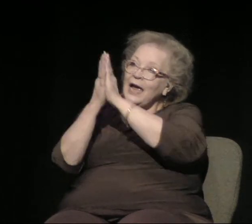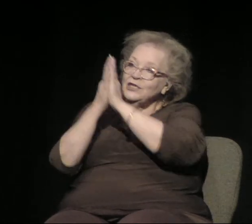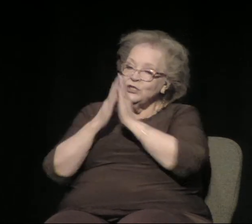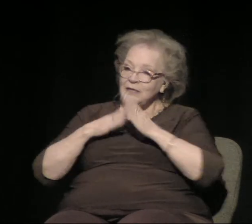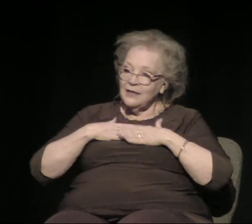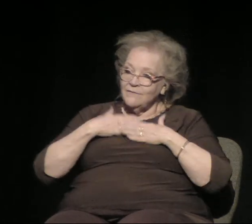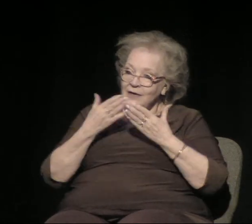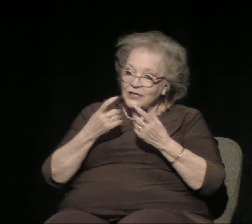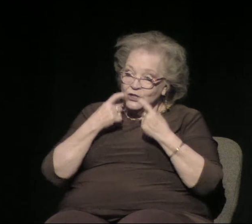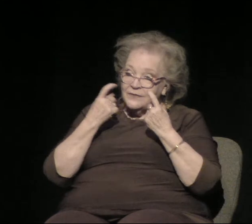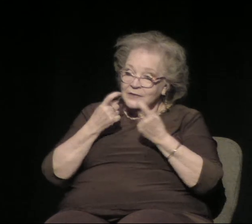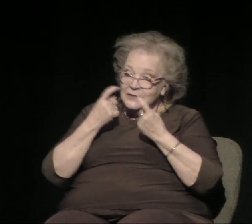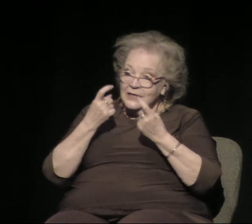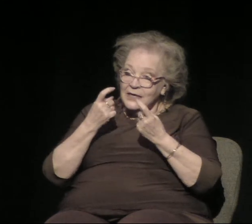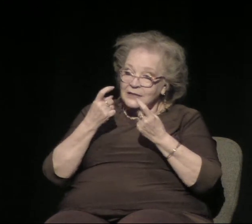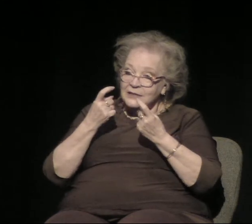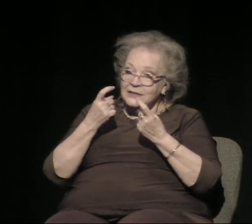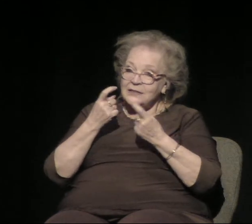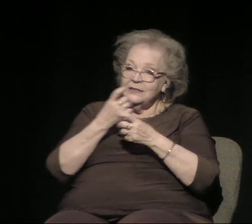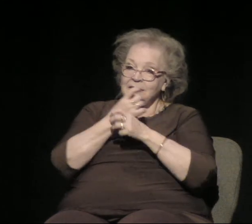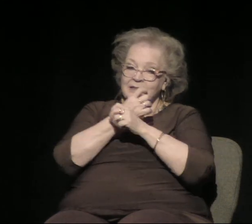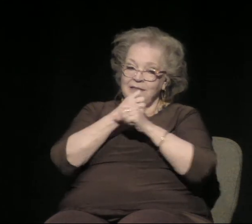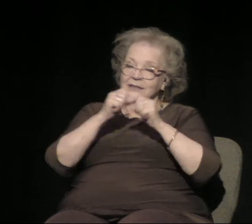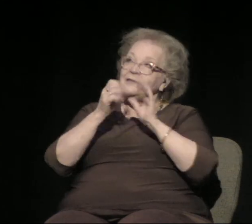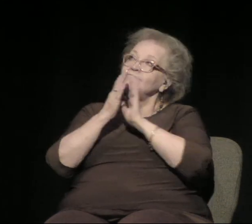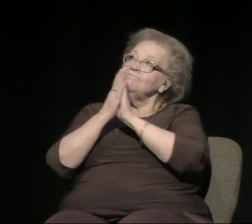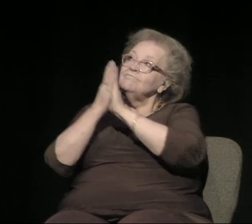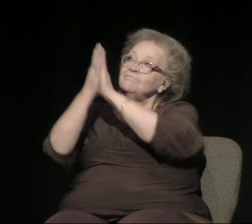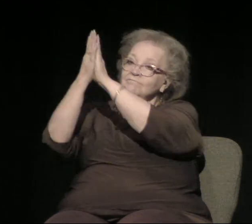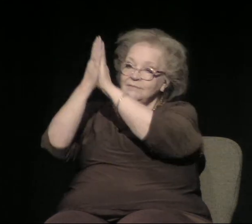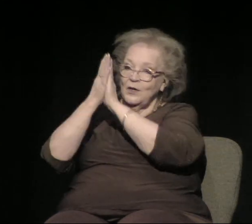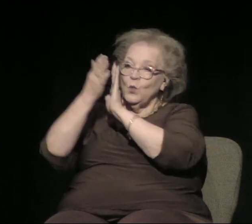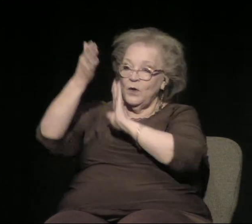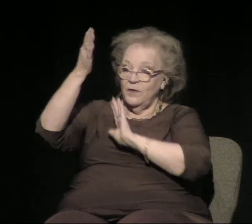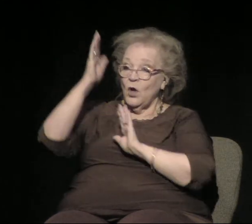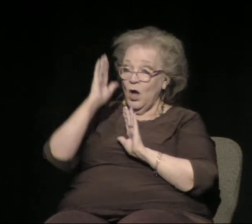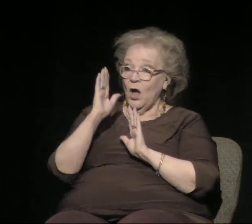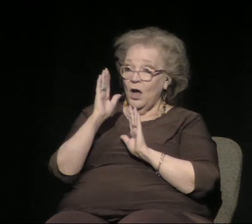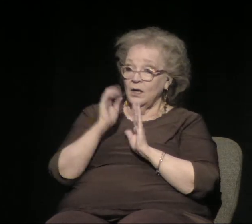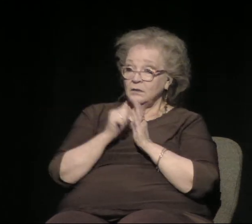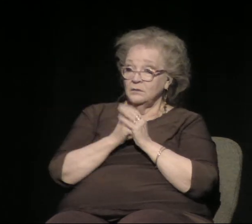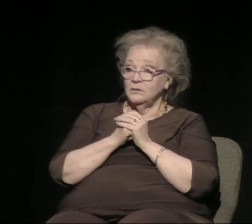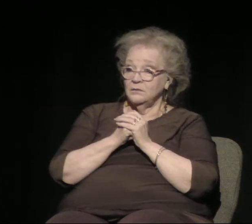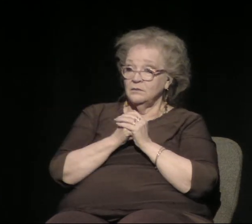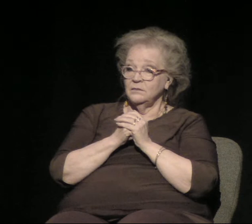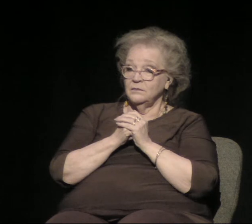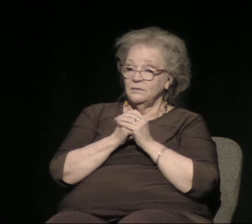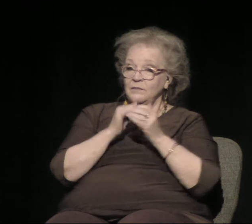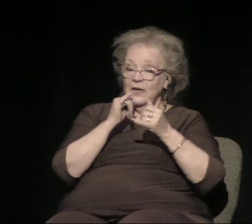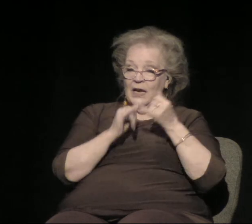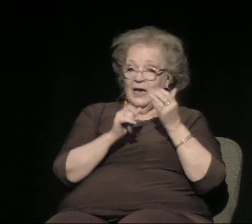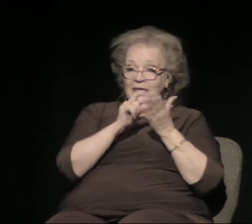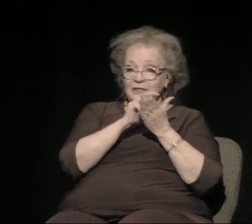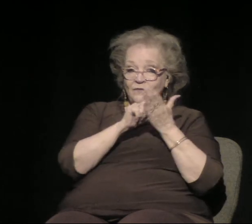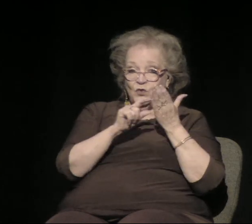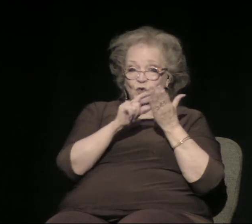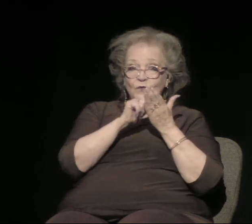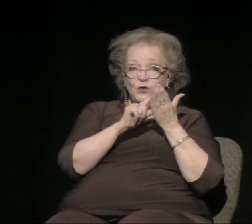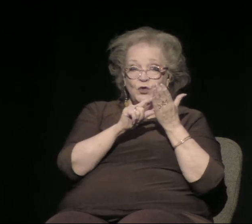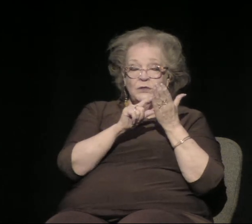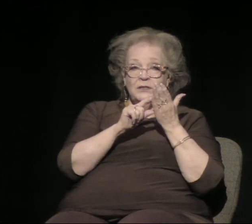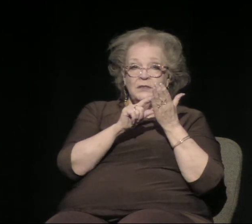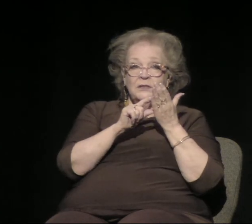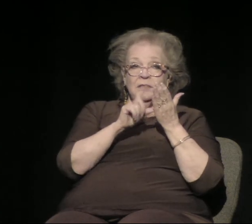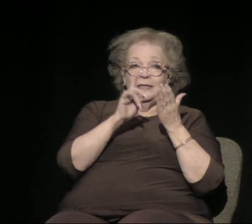of sin leads to restoration with God. Y'all see it? The last few verses, Daniel